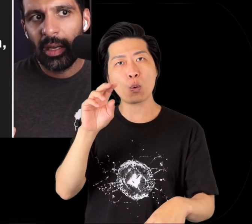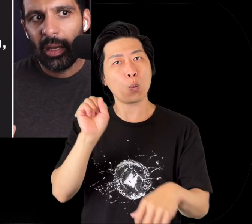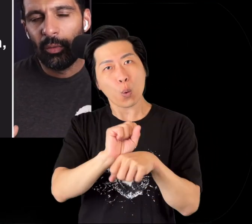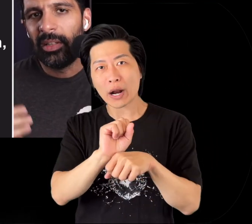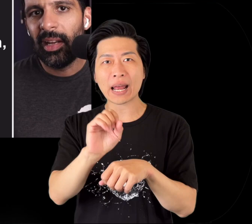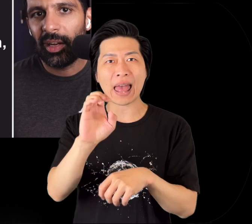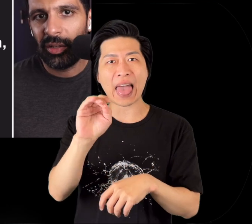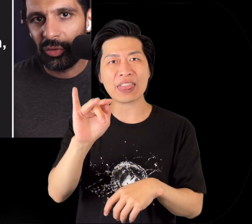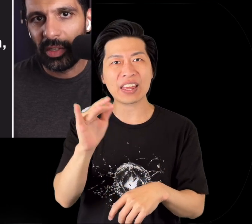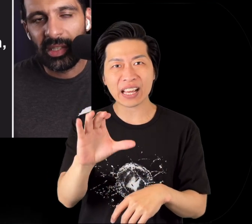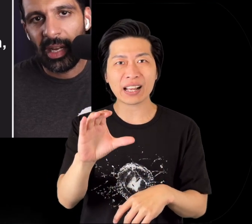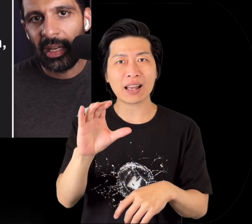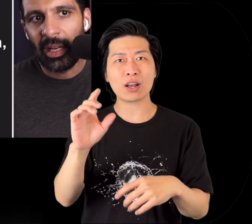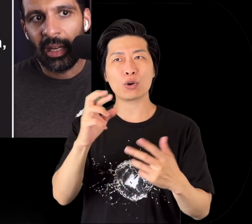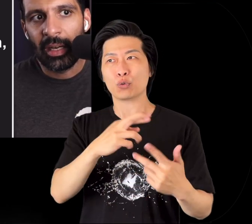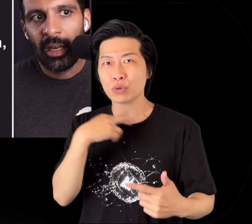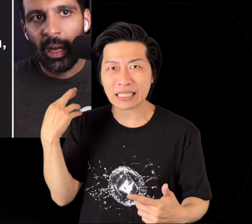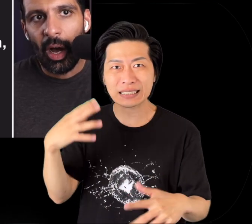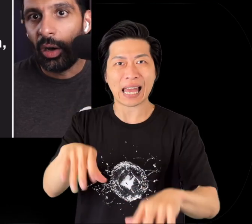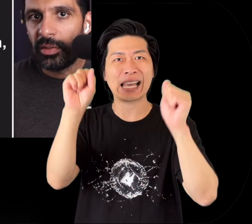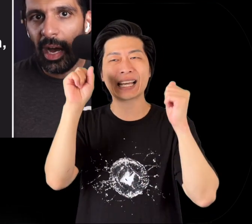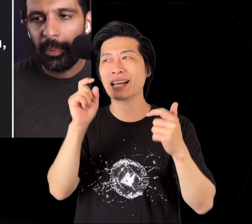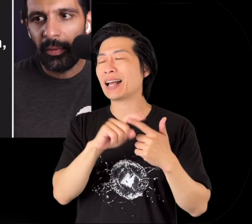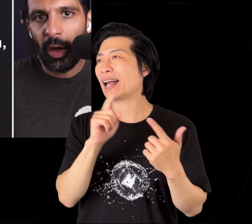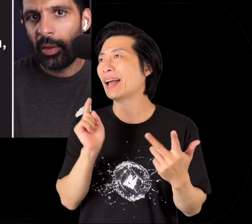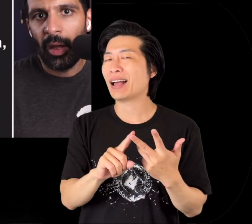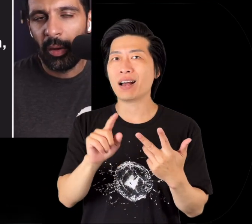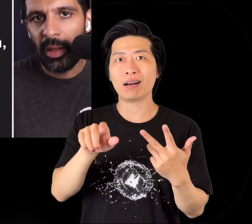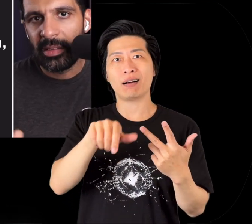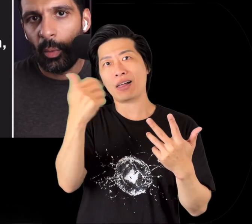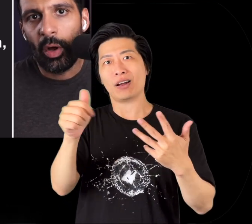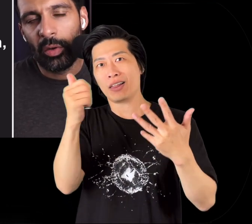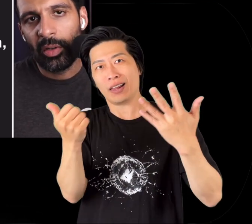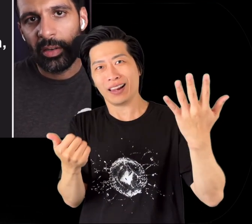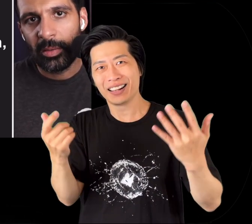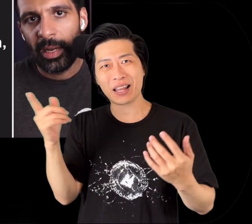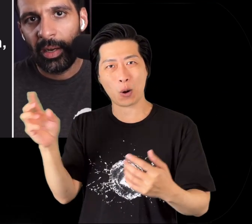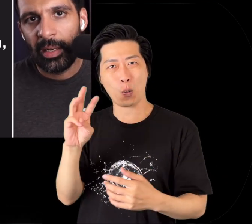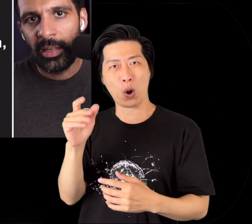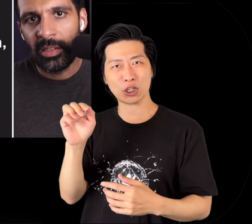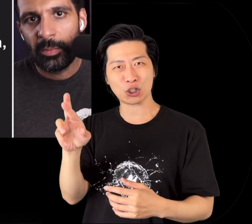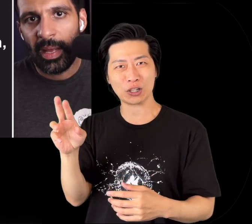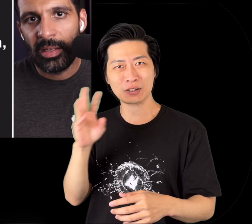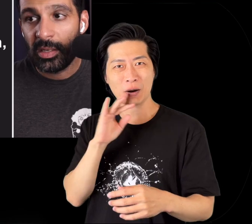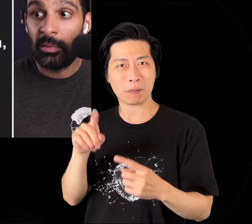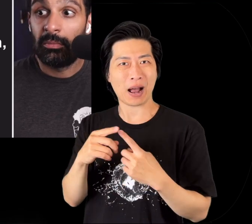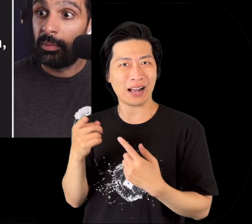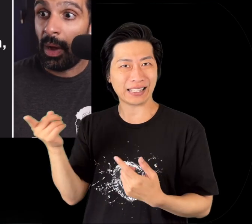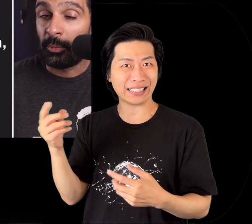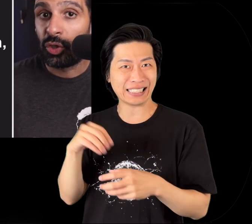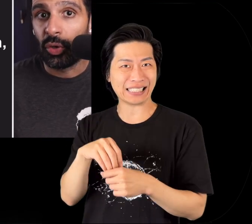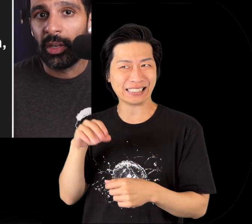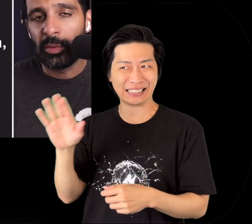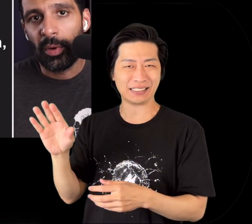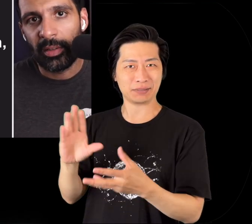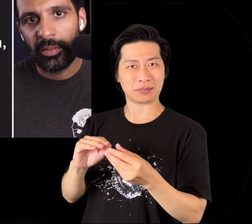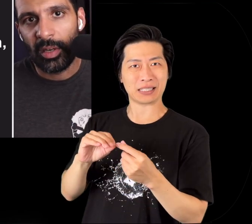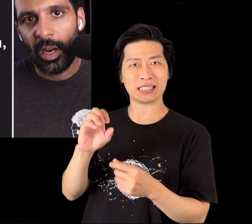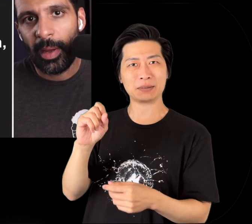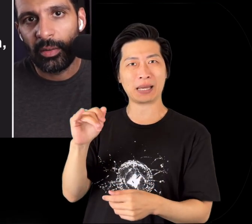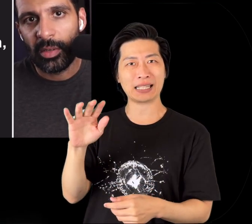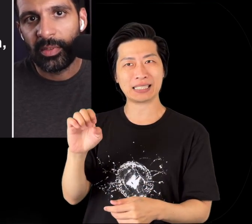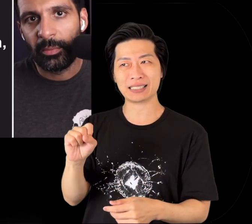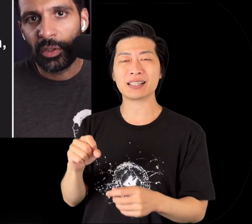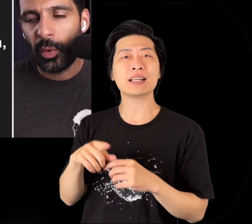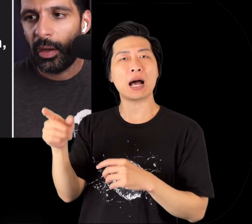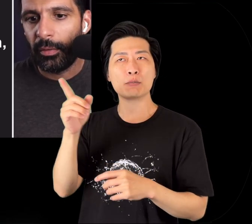ethic, ridiculous risk-taking, on top of all the other things that Walter talks about in his space, and I'm sure his book that's going to